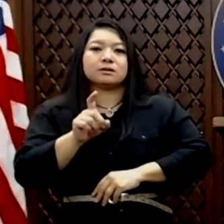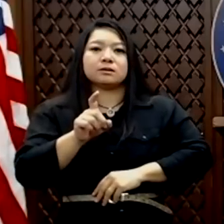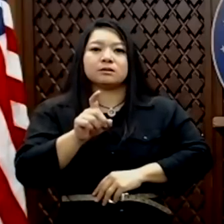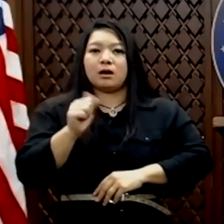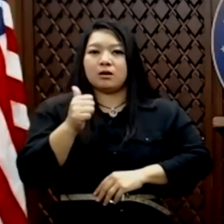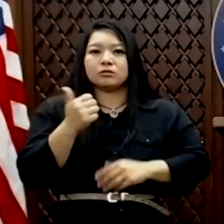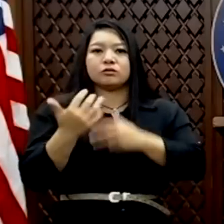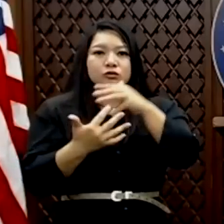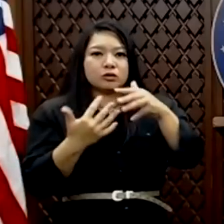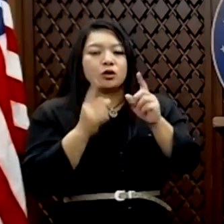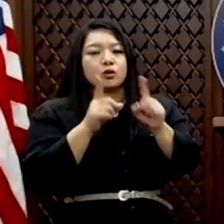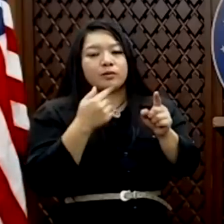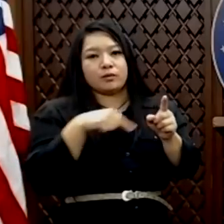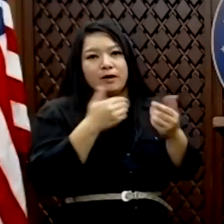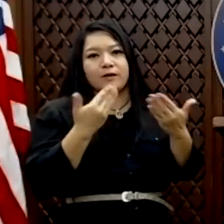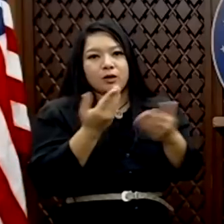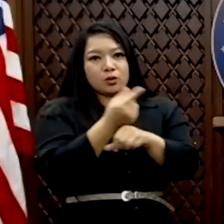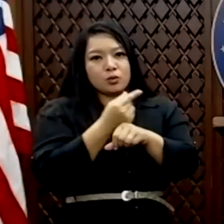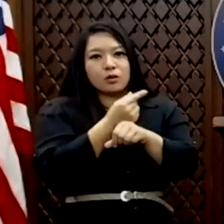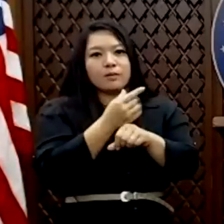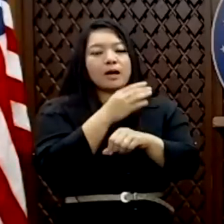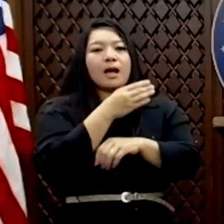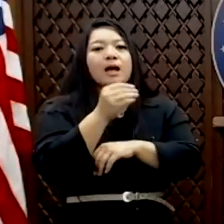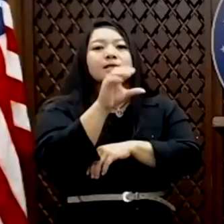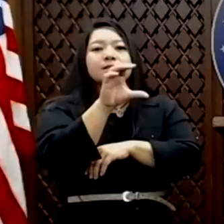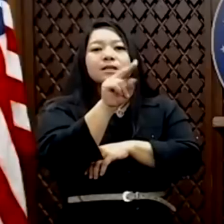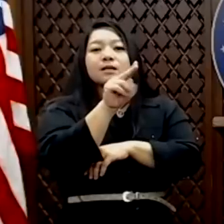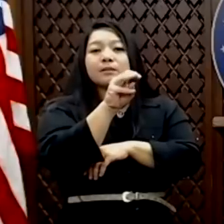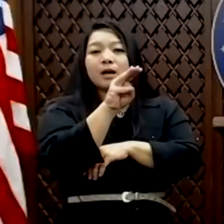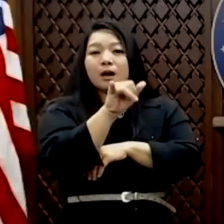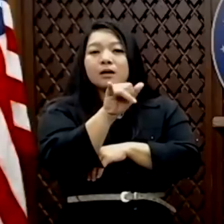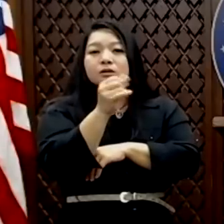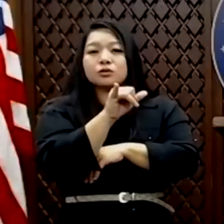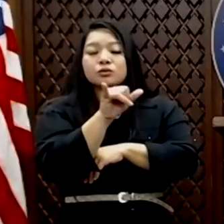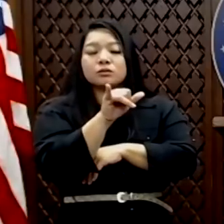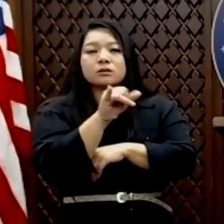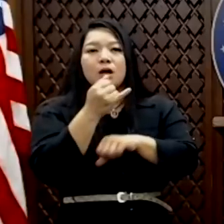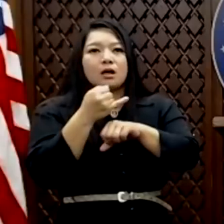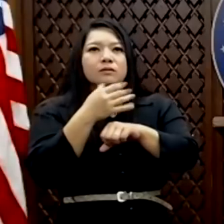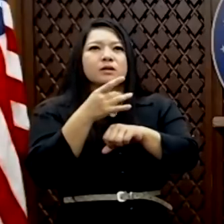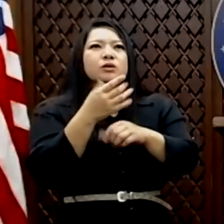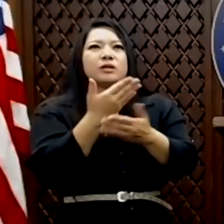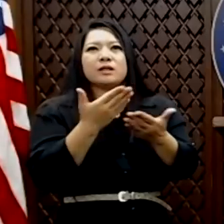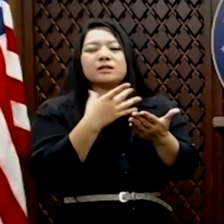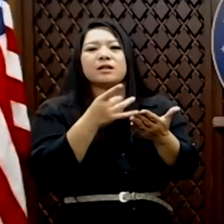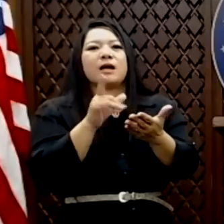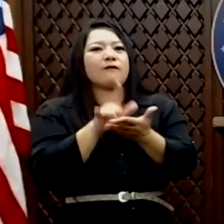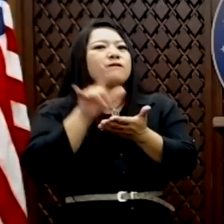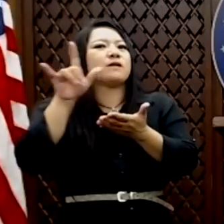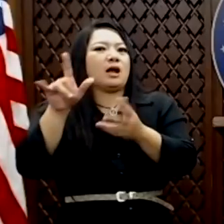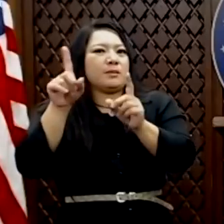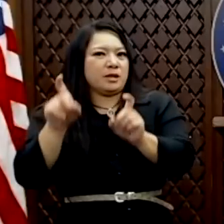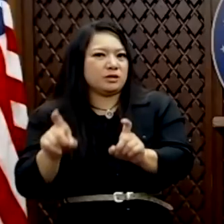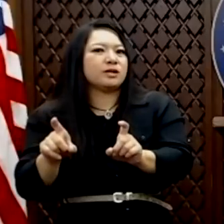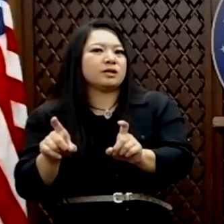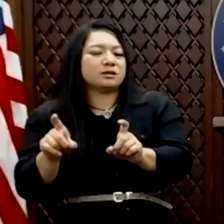mutual aid agreements we have here on Guam and the CNMI. We're doing things like flying military tests to